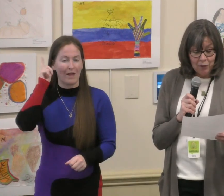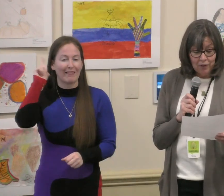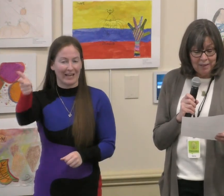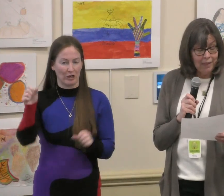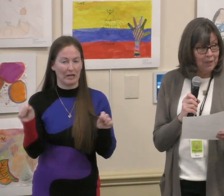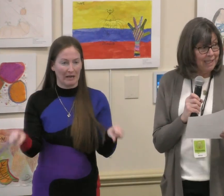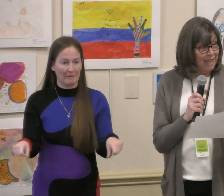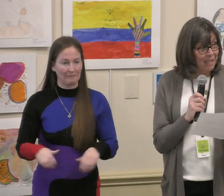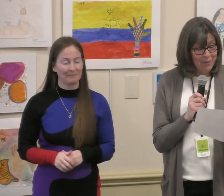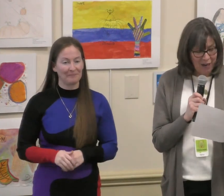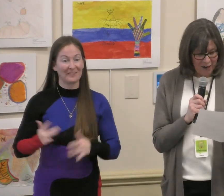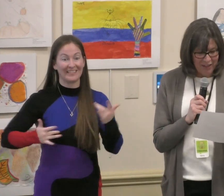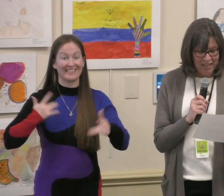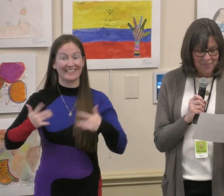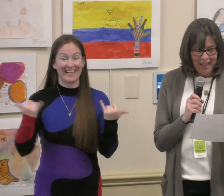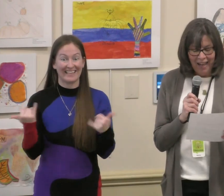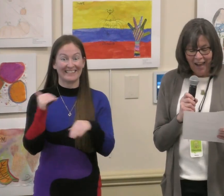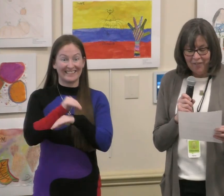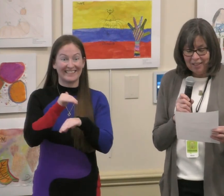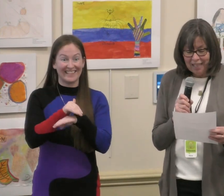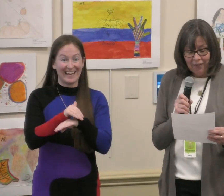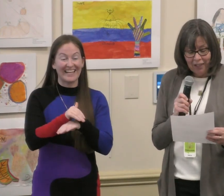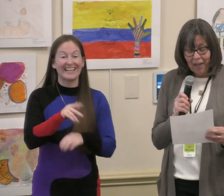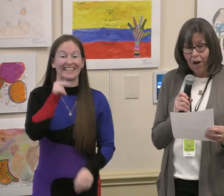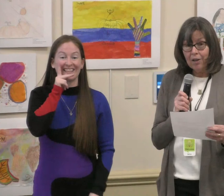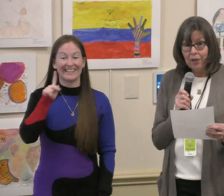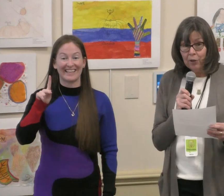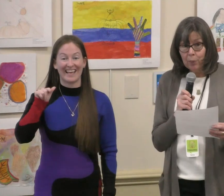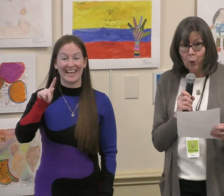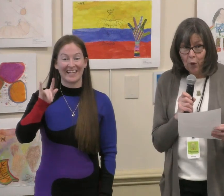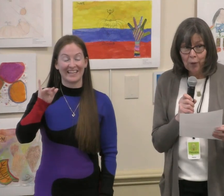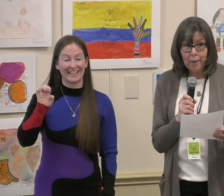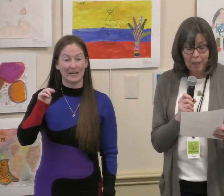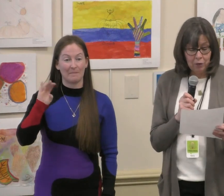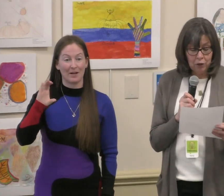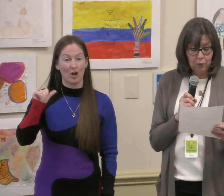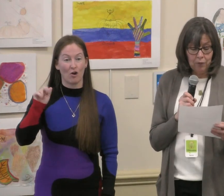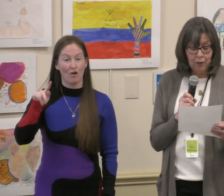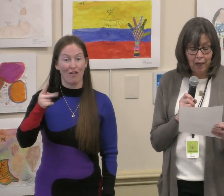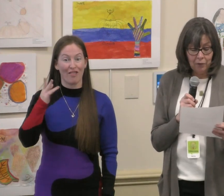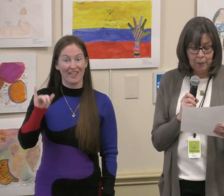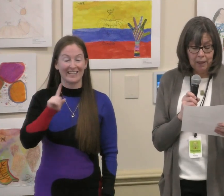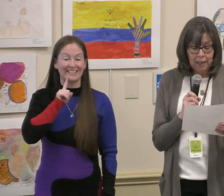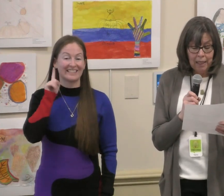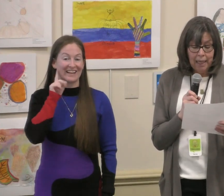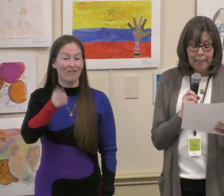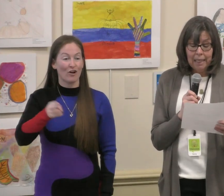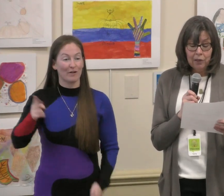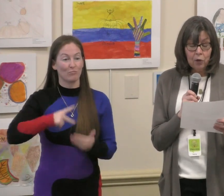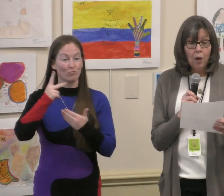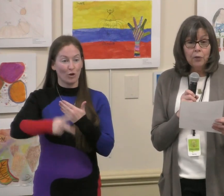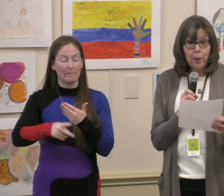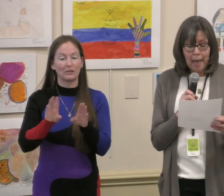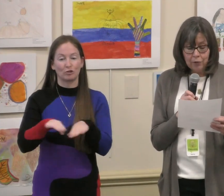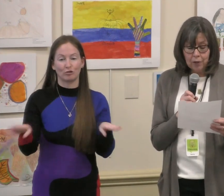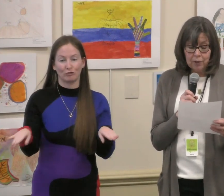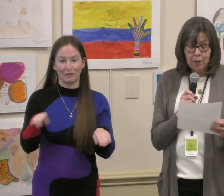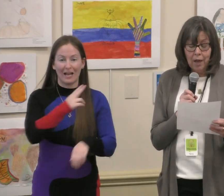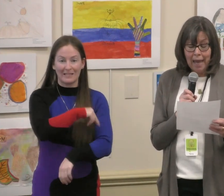this evening Katie McCarthy of the Deaf and Hard of Hearing Program at Children's Hospital. Katie is also